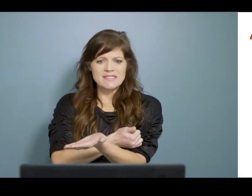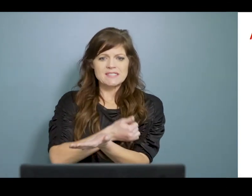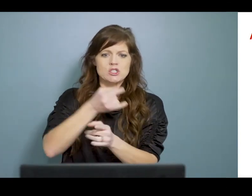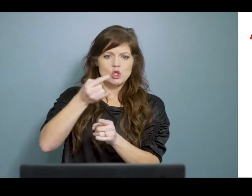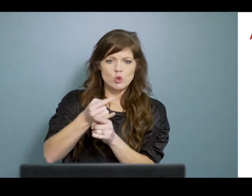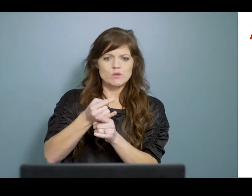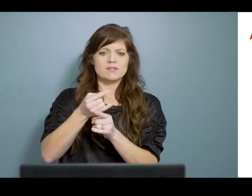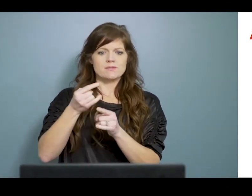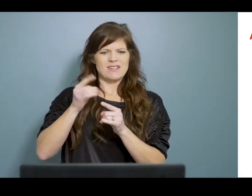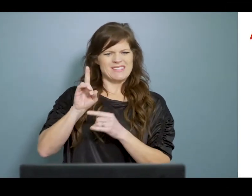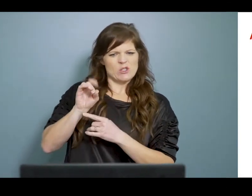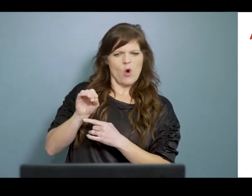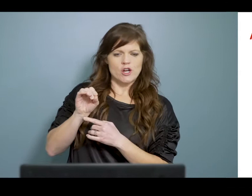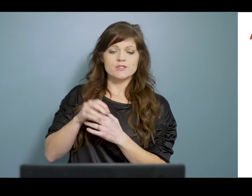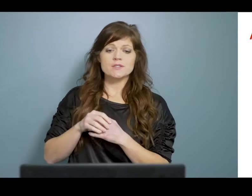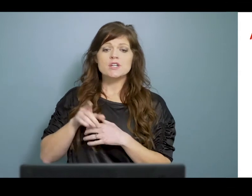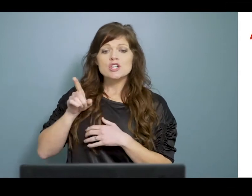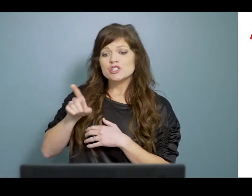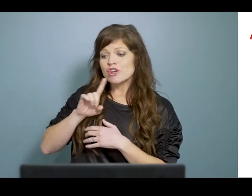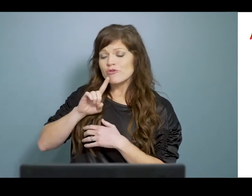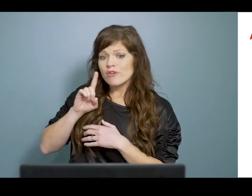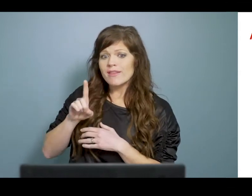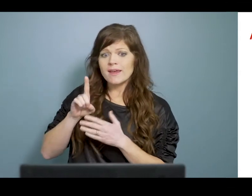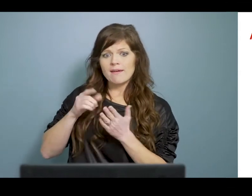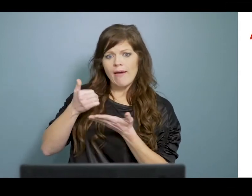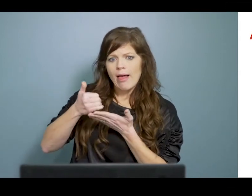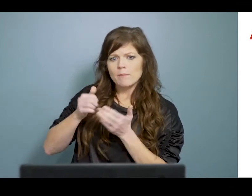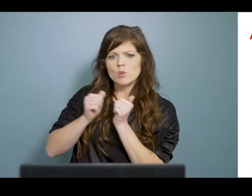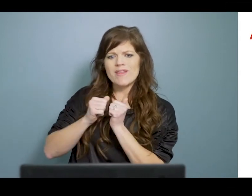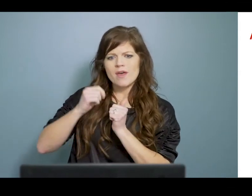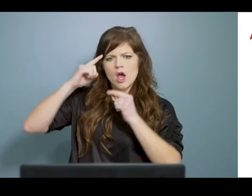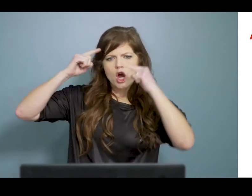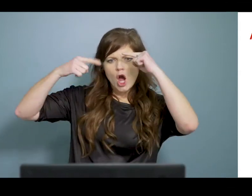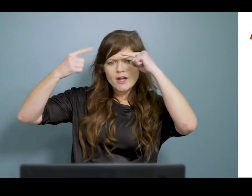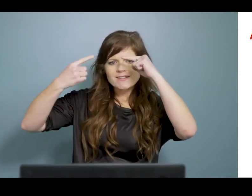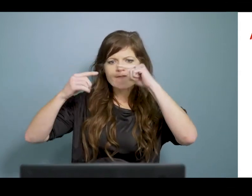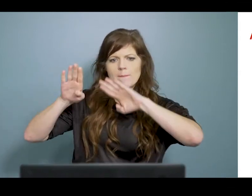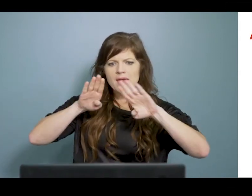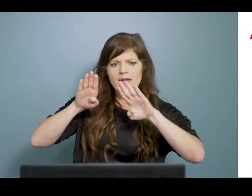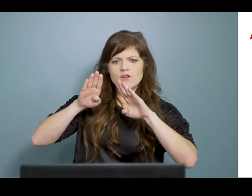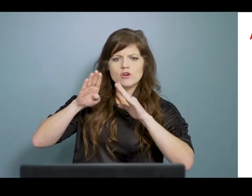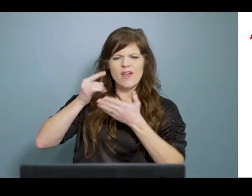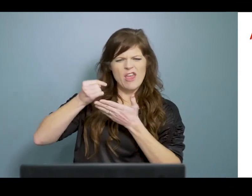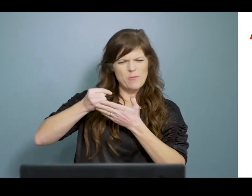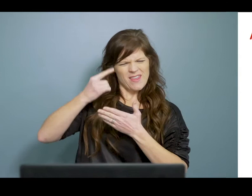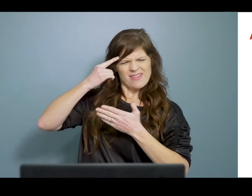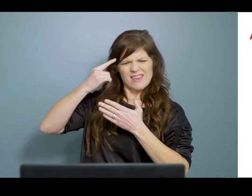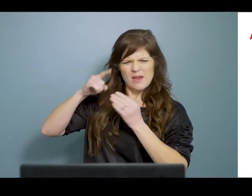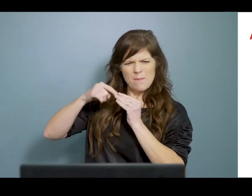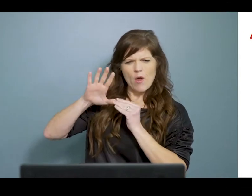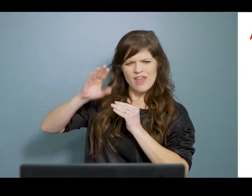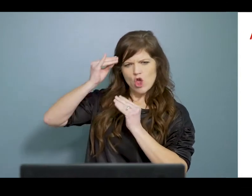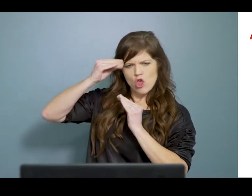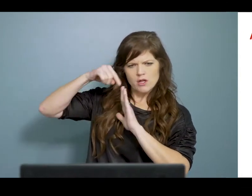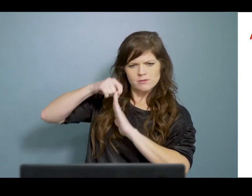involves adolescents and adults using cognitive behavioral therapy mindfulness, and